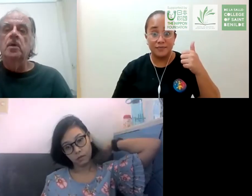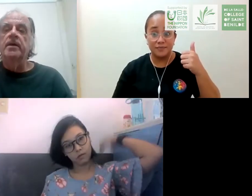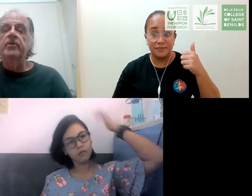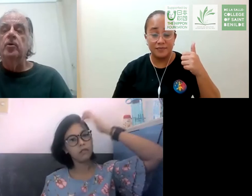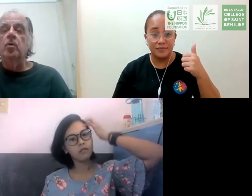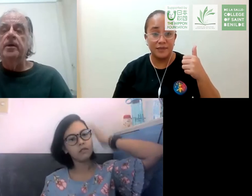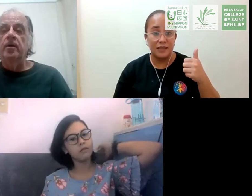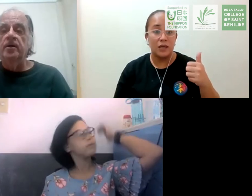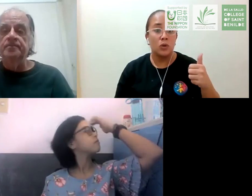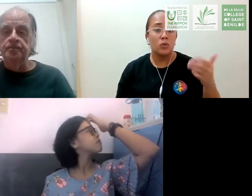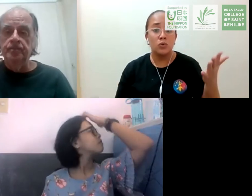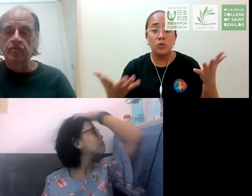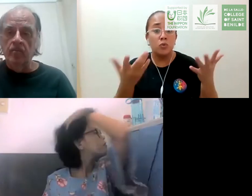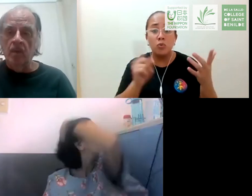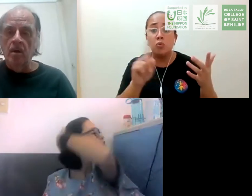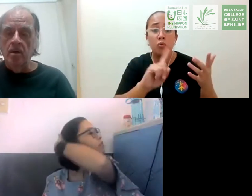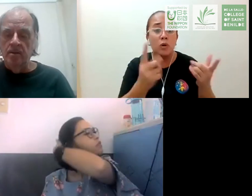So whatever you're working on,